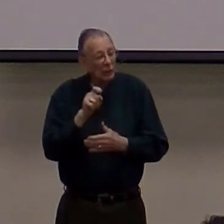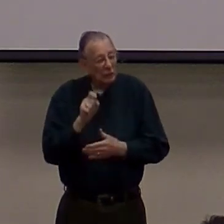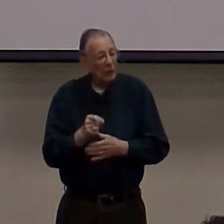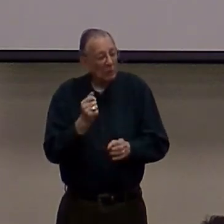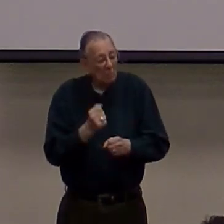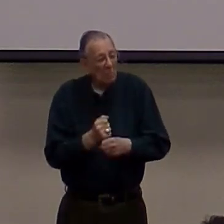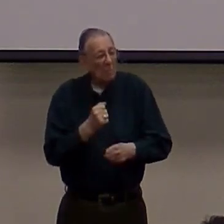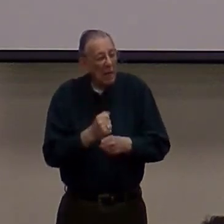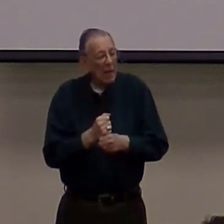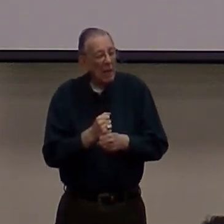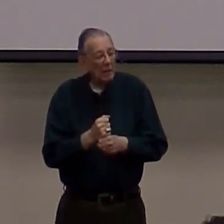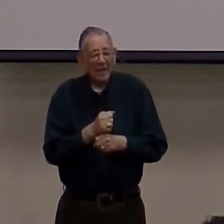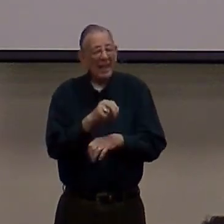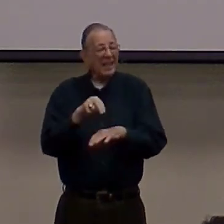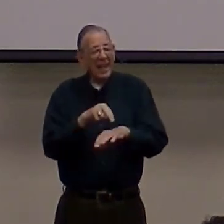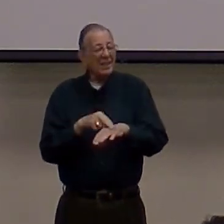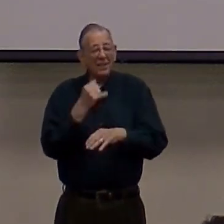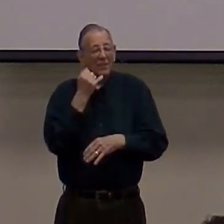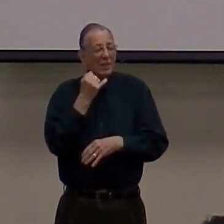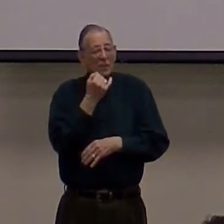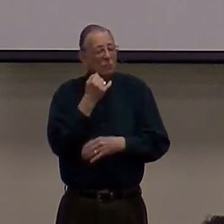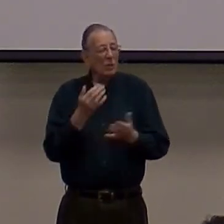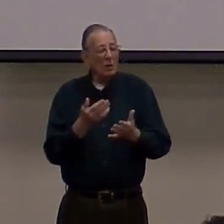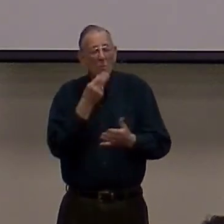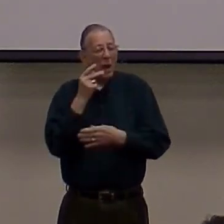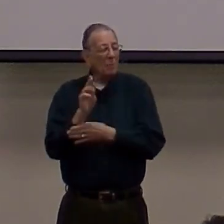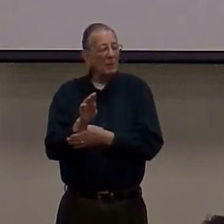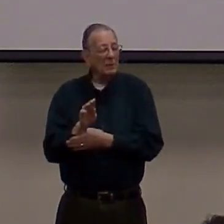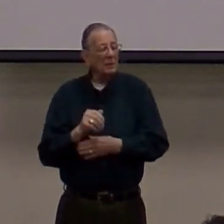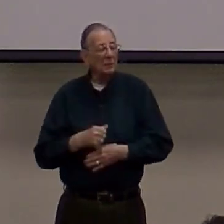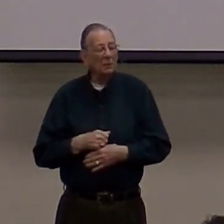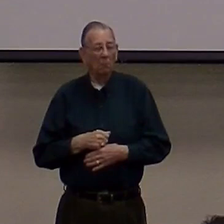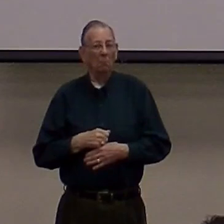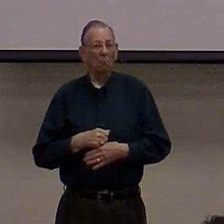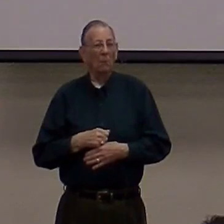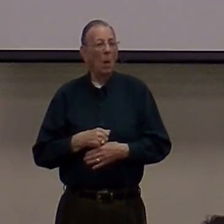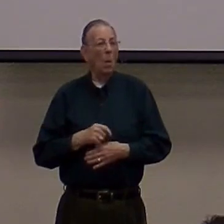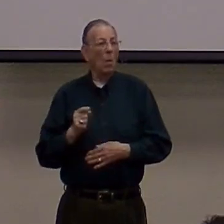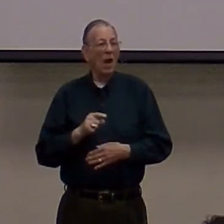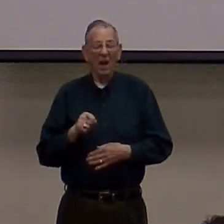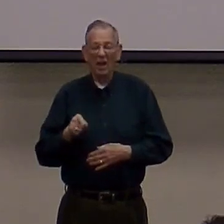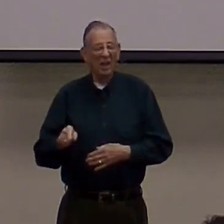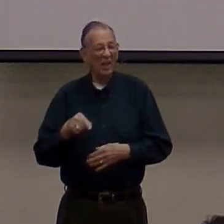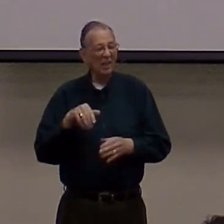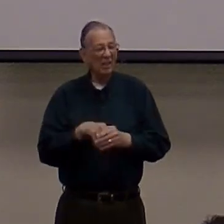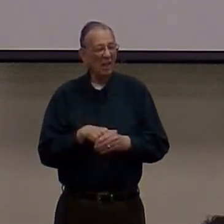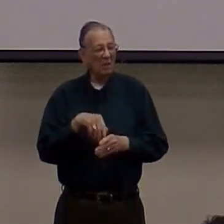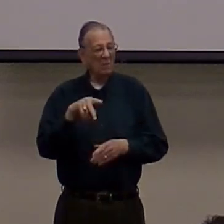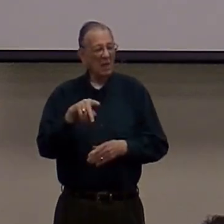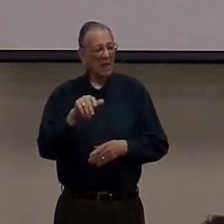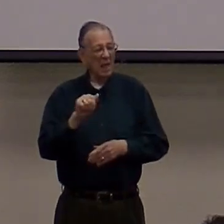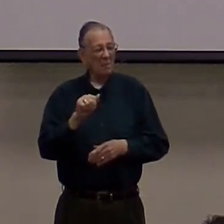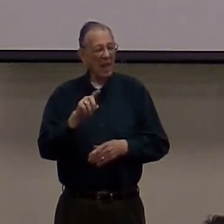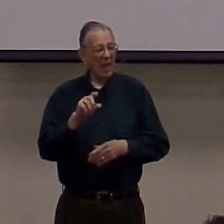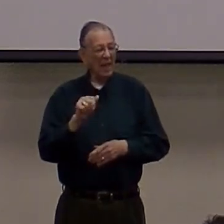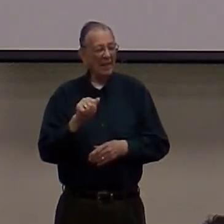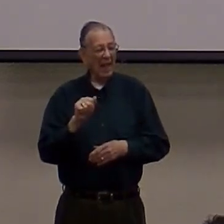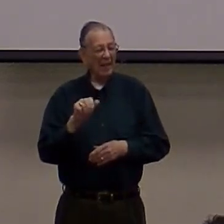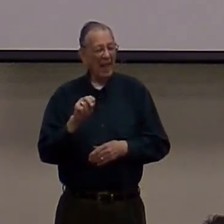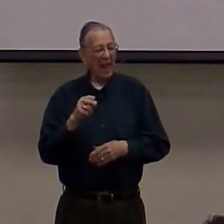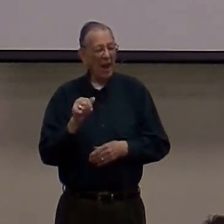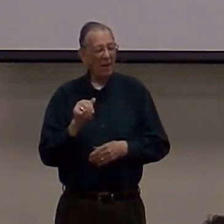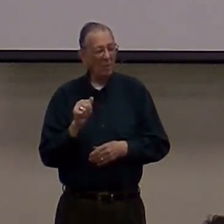make up the nation of the Abrahamic promise. And where is he? He's over in Padan Aram, but now he's